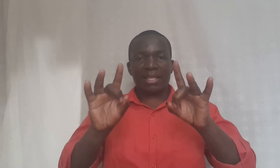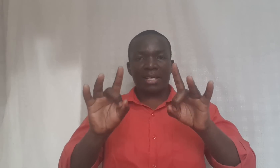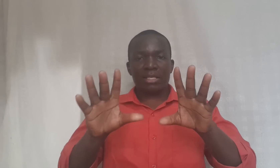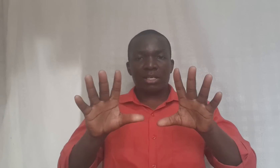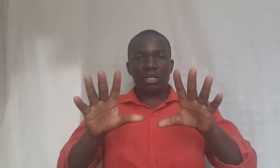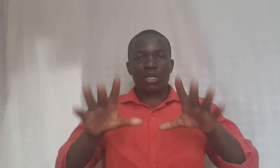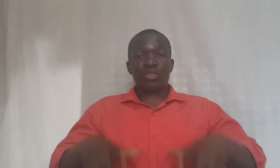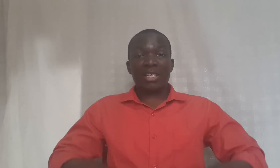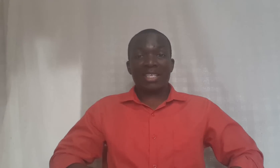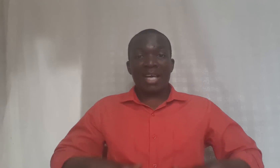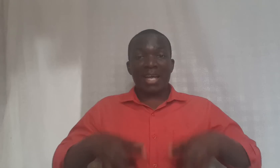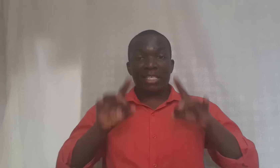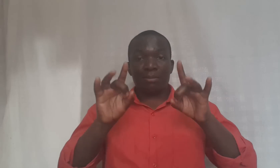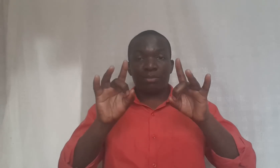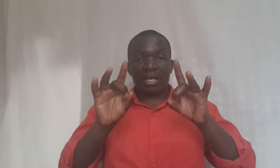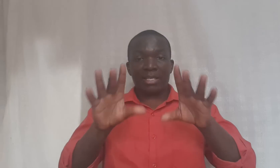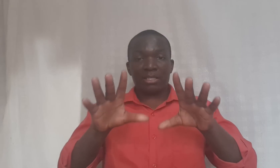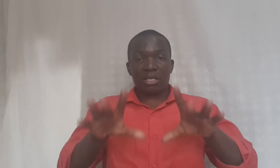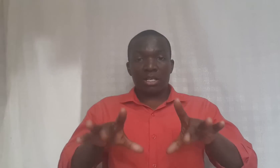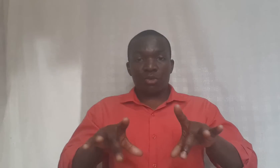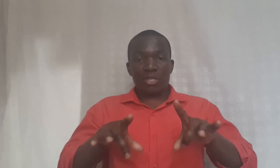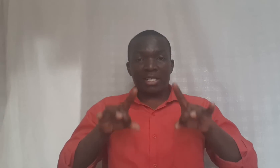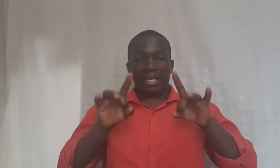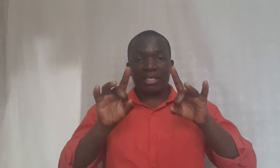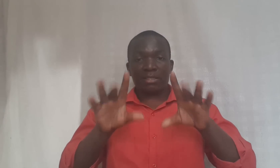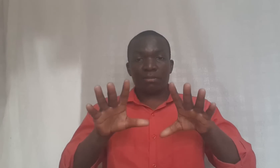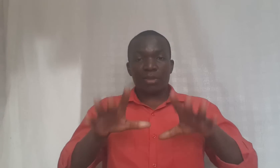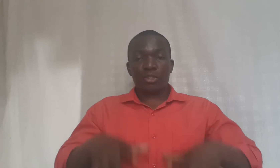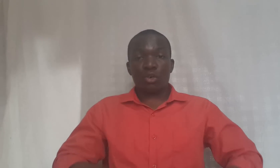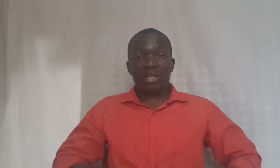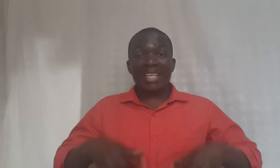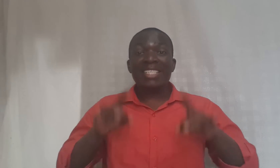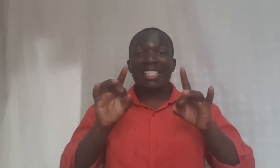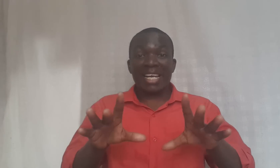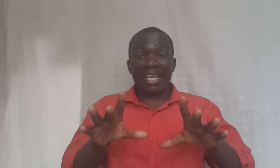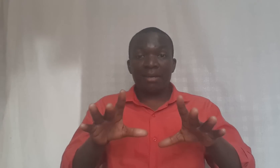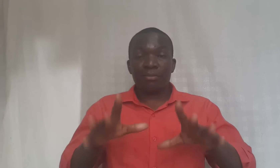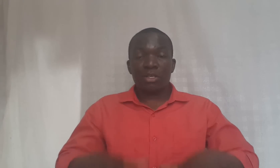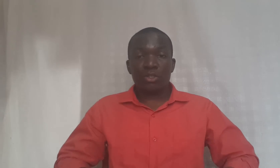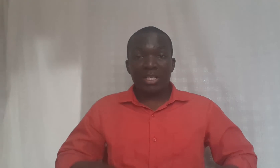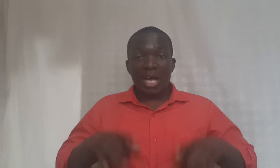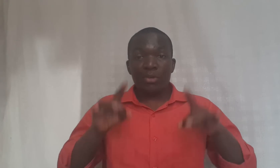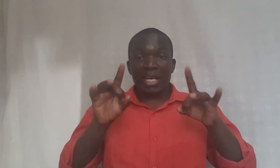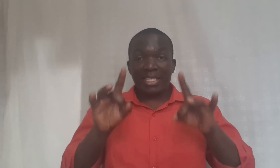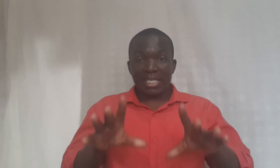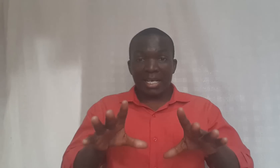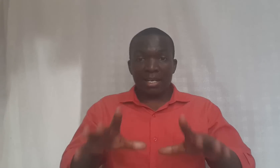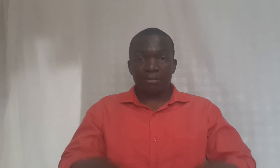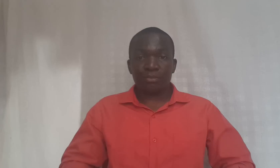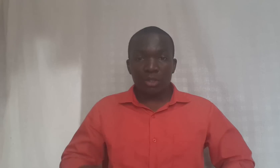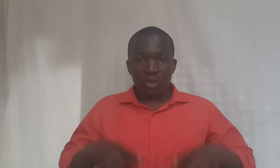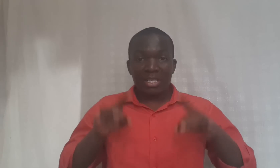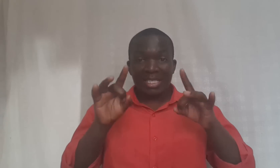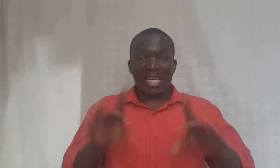that, using this hand shape like this. You touch like this, so that's Kitengela. So this is how we sign Kitengela. So this is